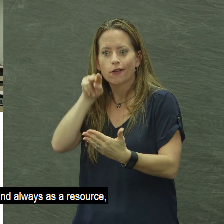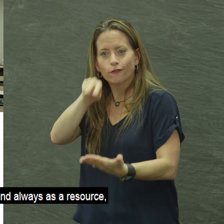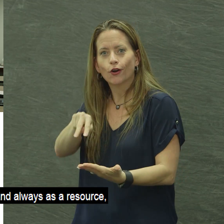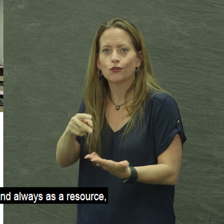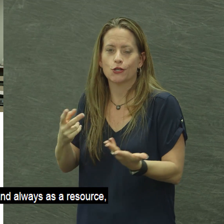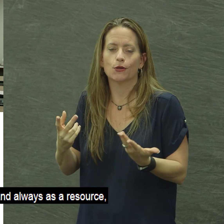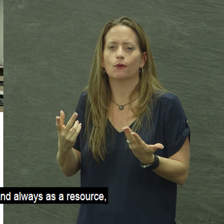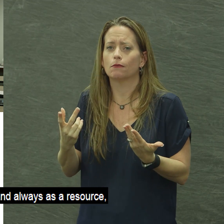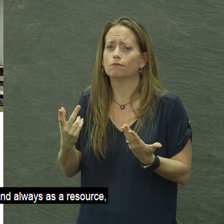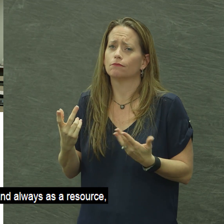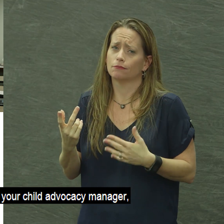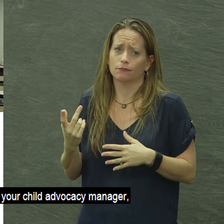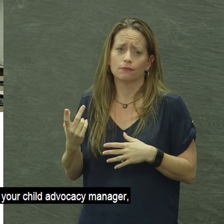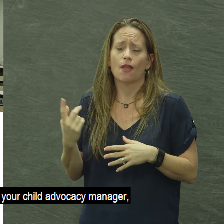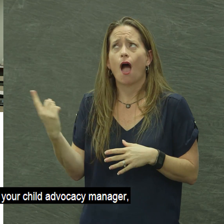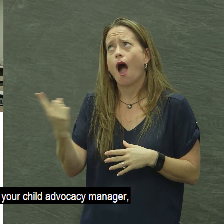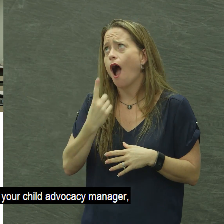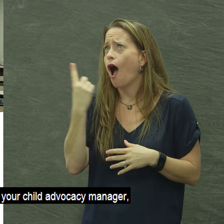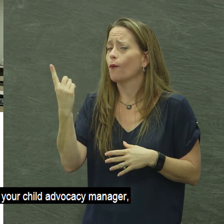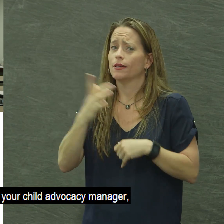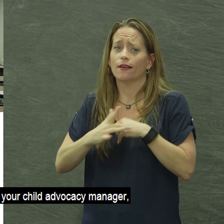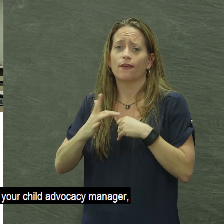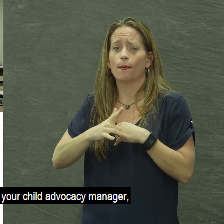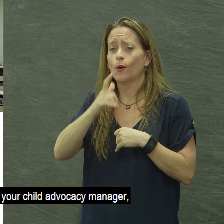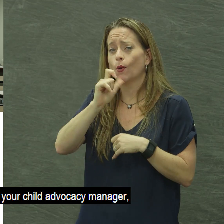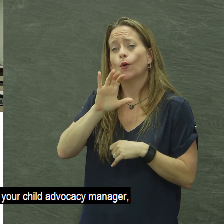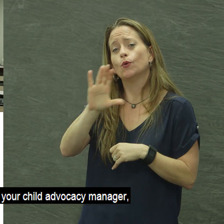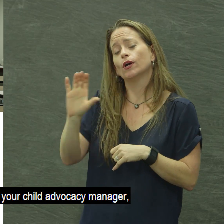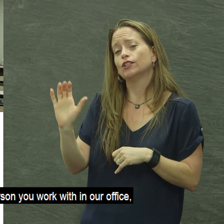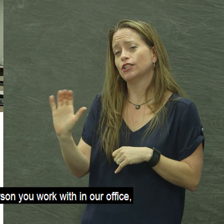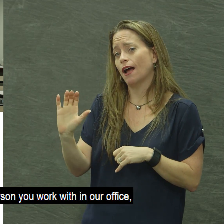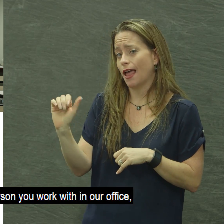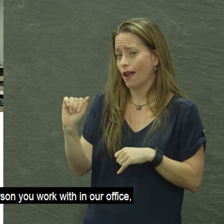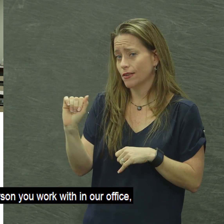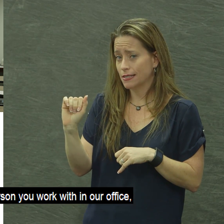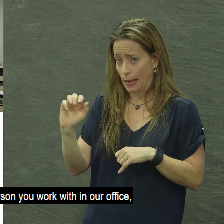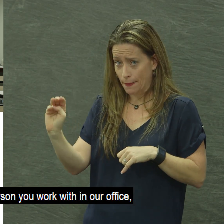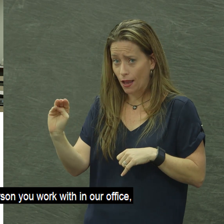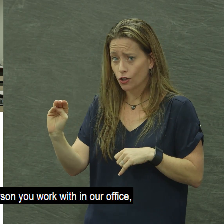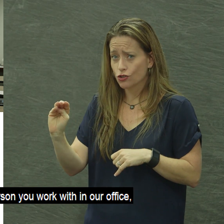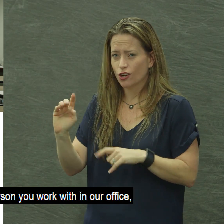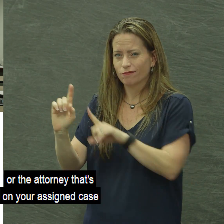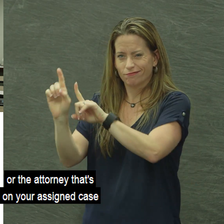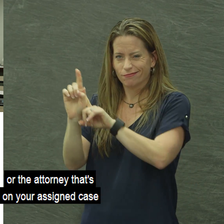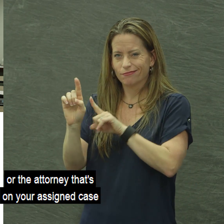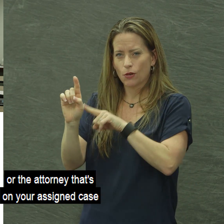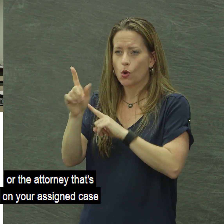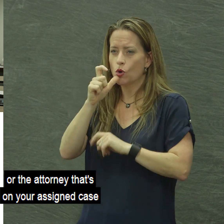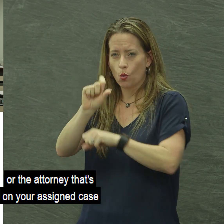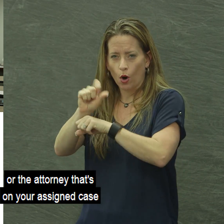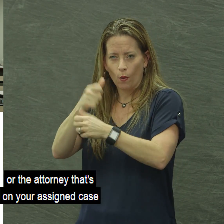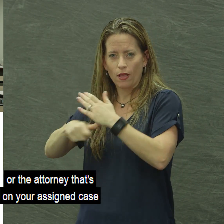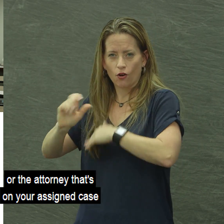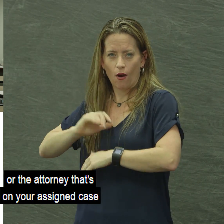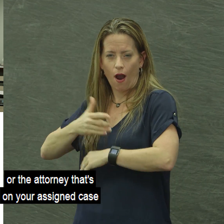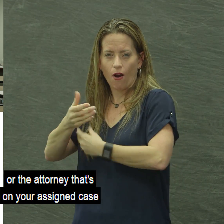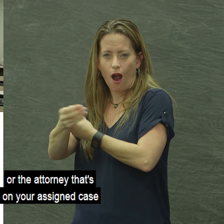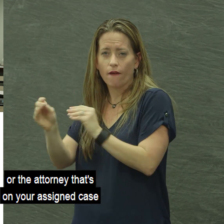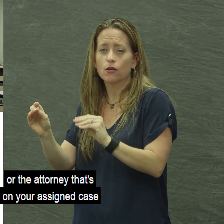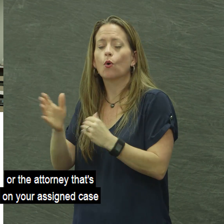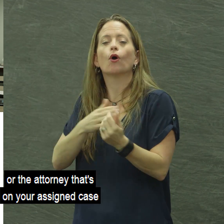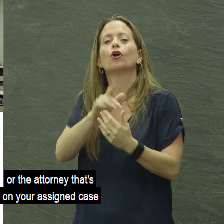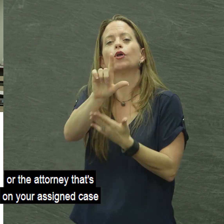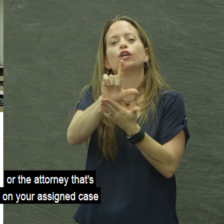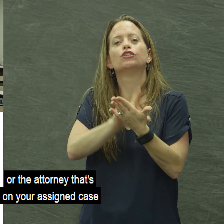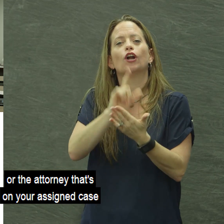and always as a resource, talk to your child advocacy manager, the person you work with in our office, or the attorney that's on your assigned